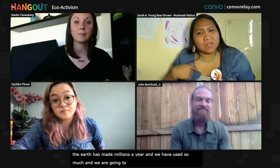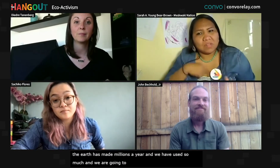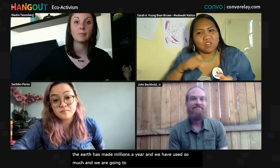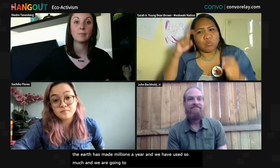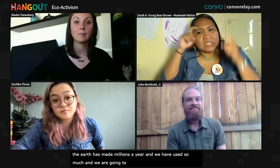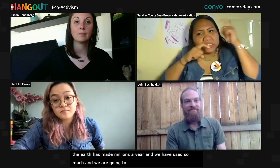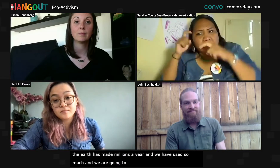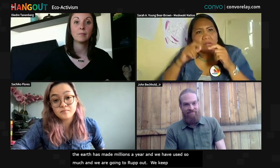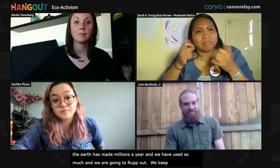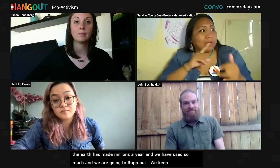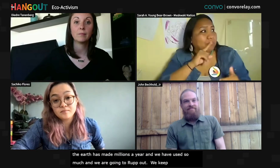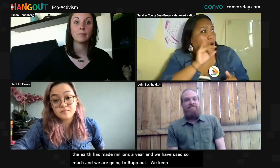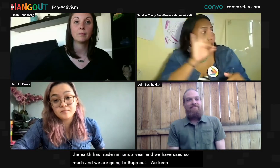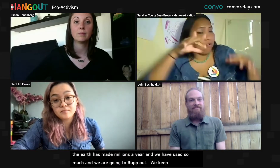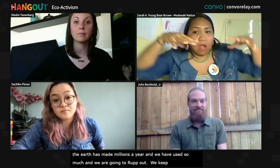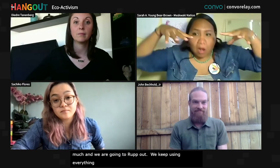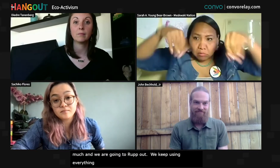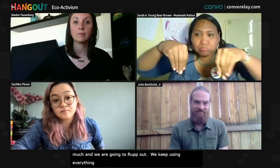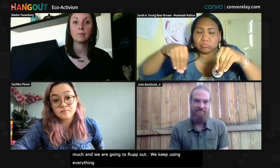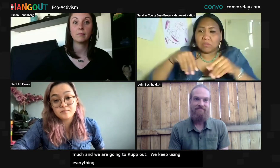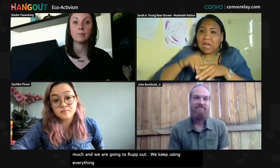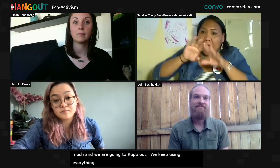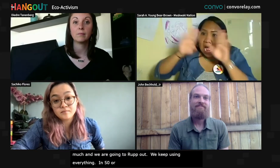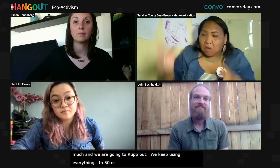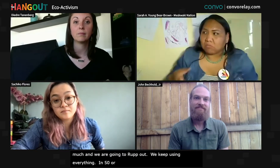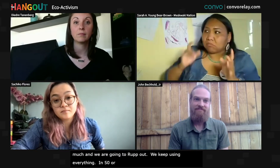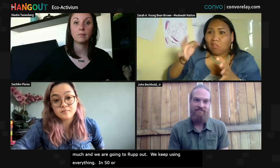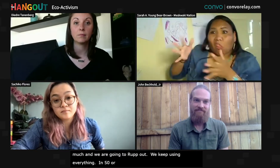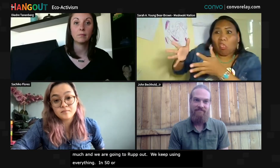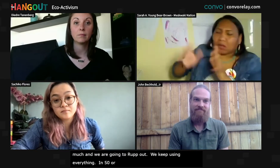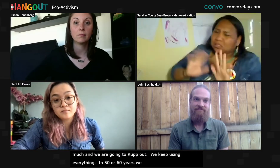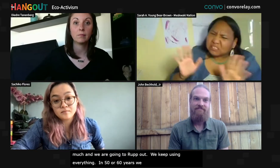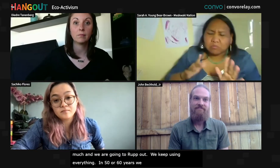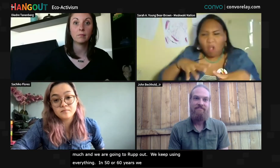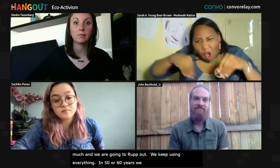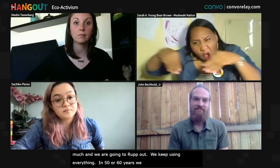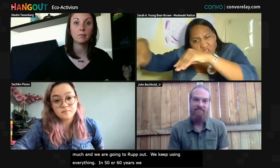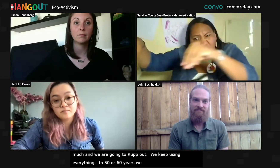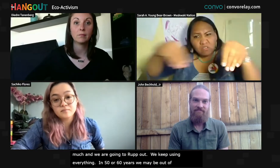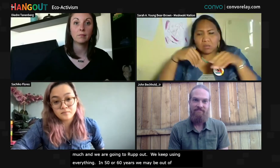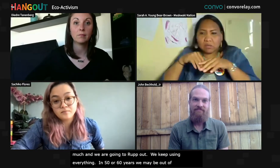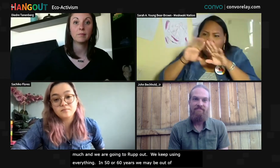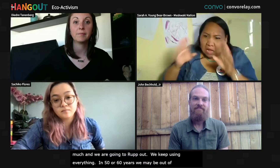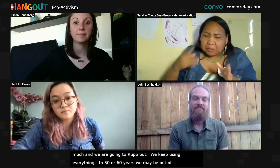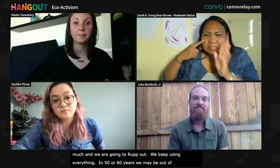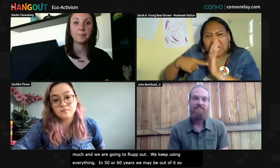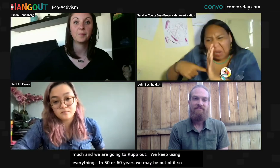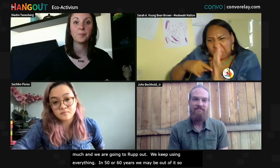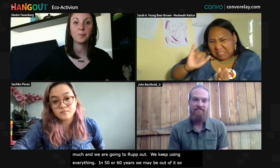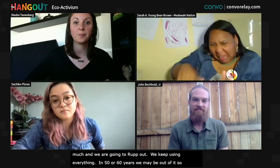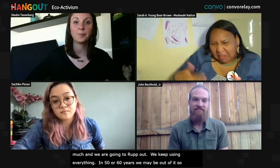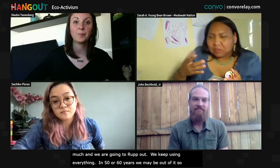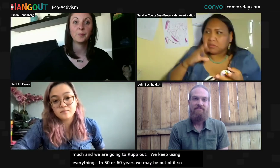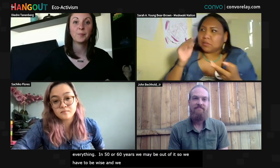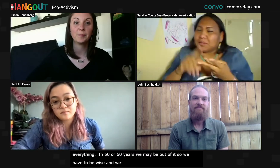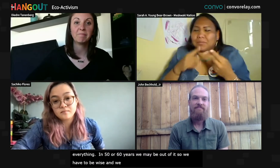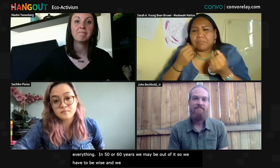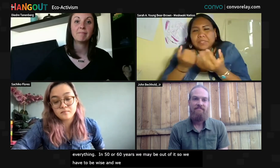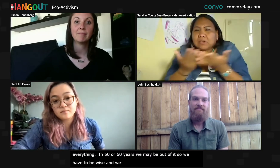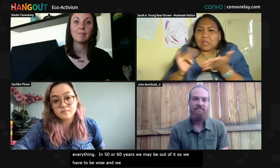we may be all out of it. So we have to be wise. We really have to think of turning off our lights, thinking about how we're using energy in our houses with